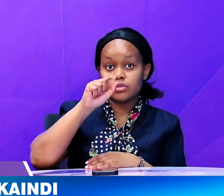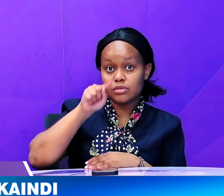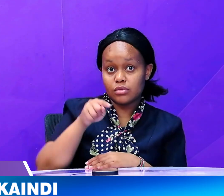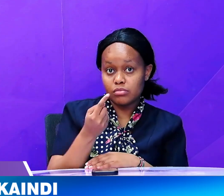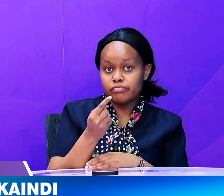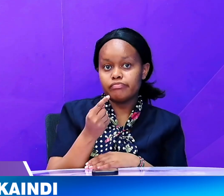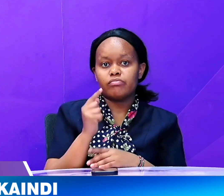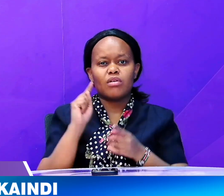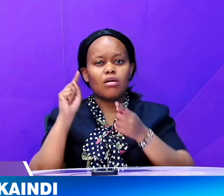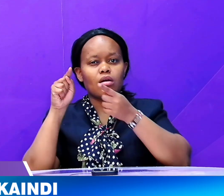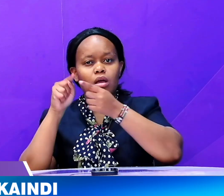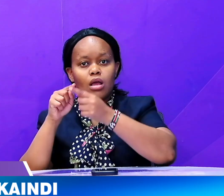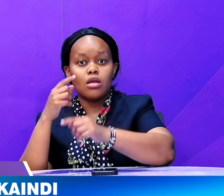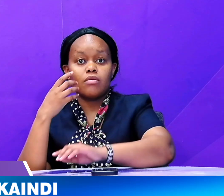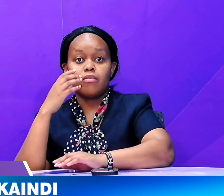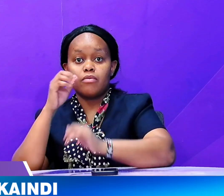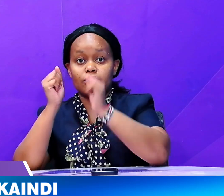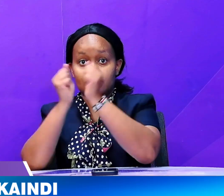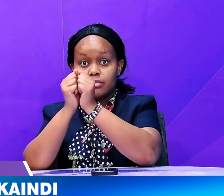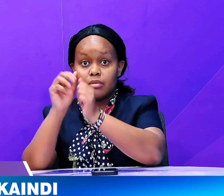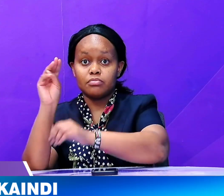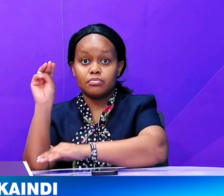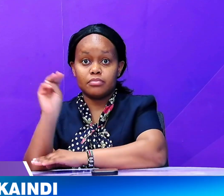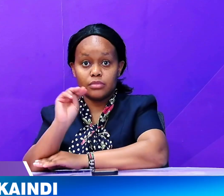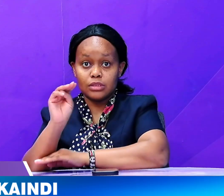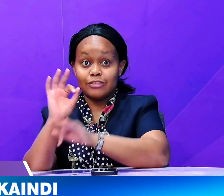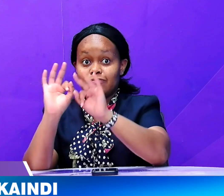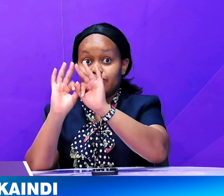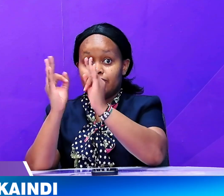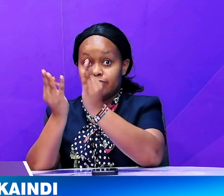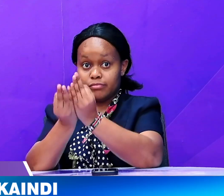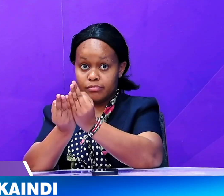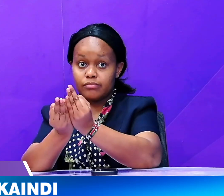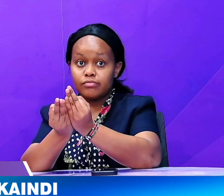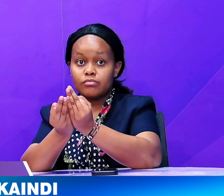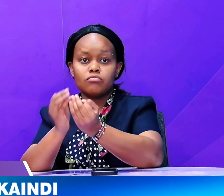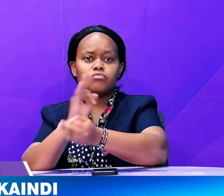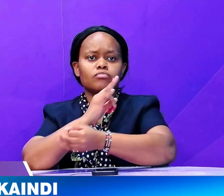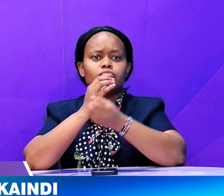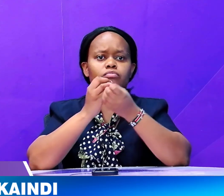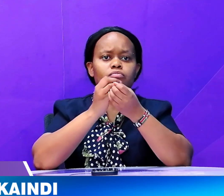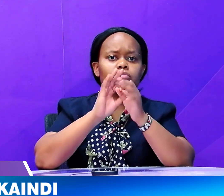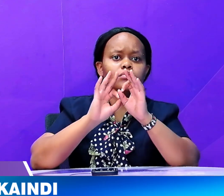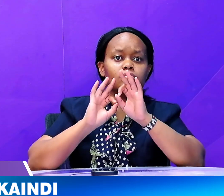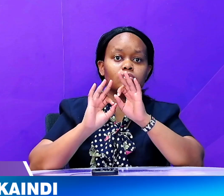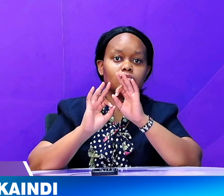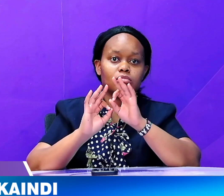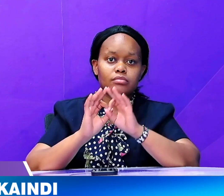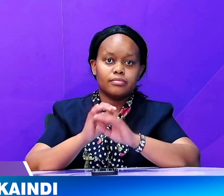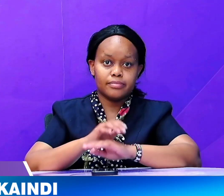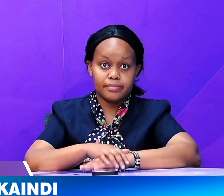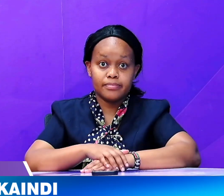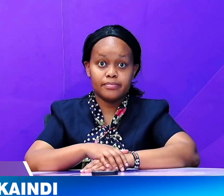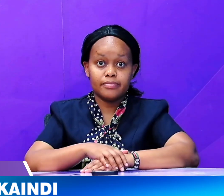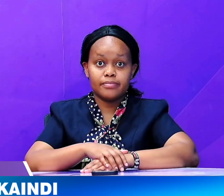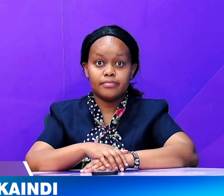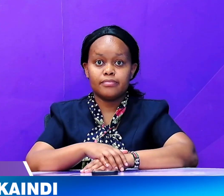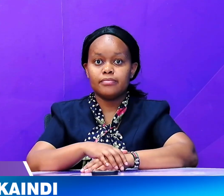Octagon Africa, and Britam offers inpatient cover ranging from 500,000